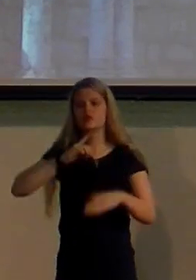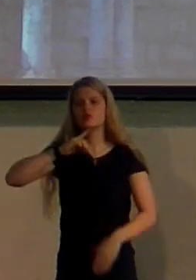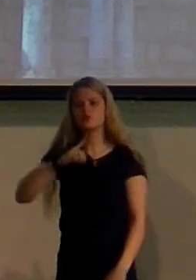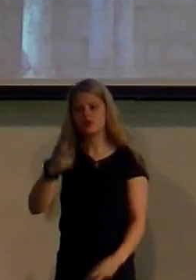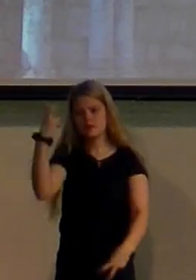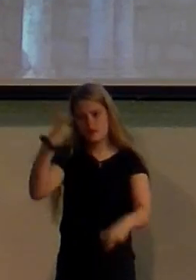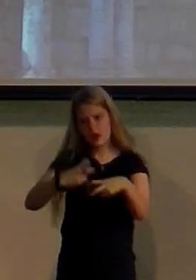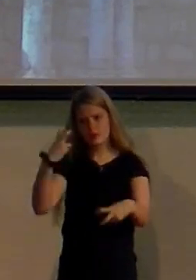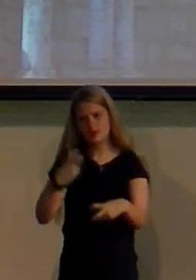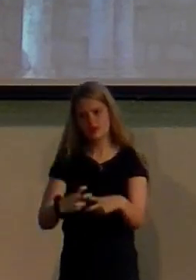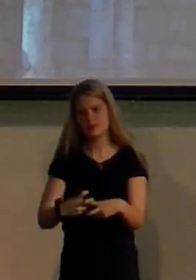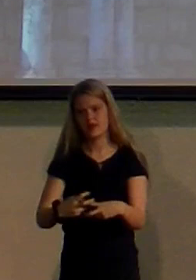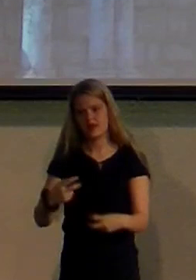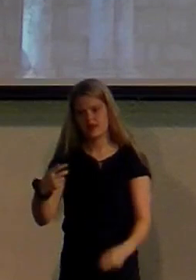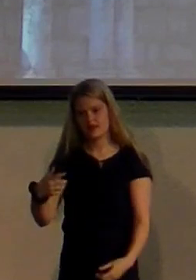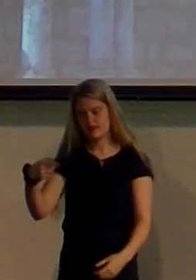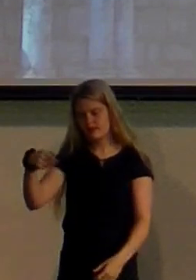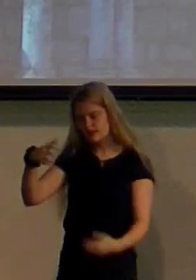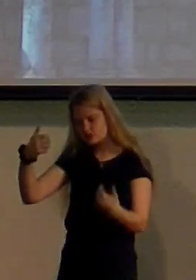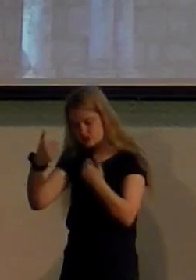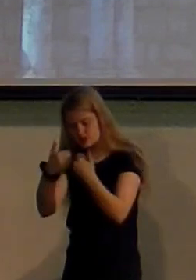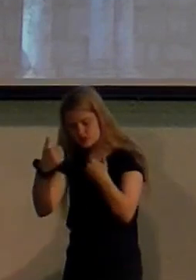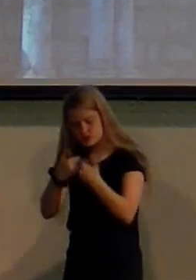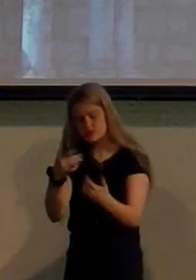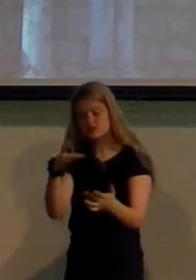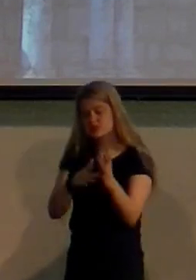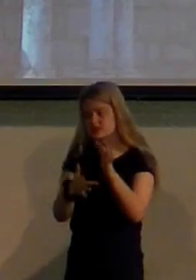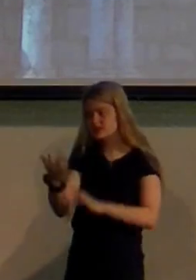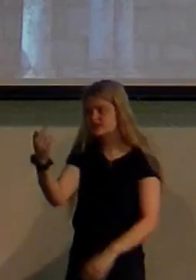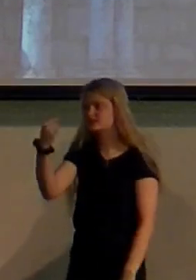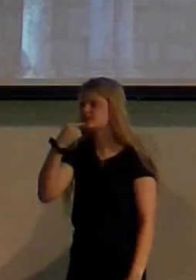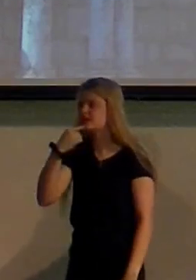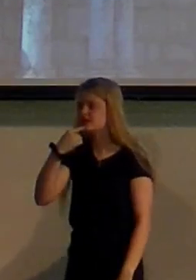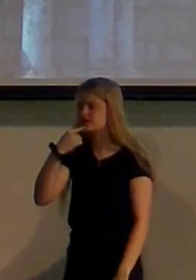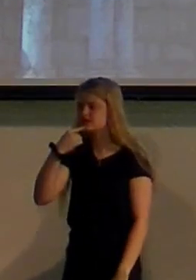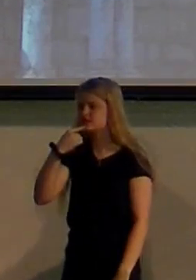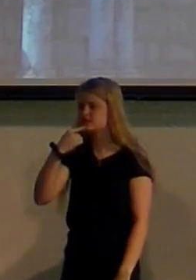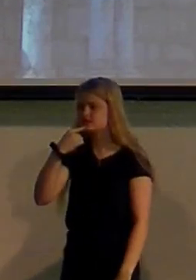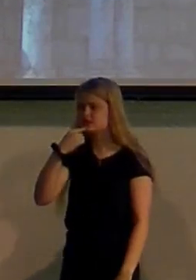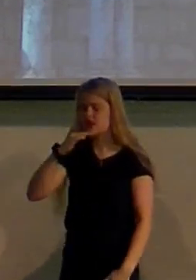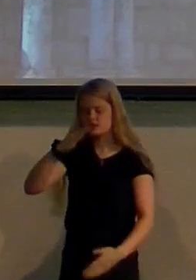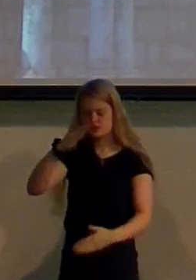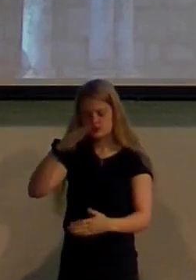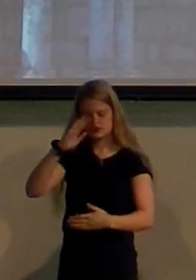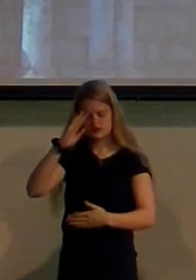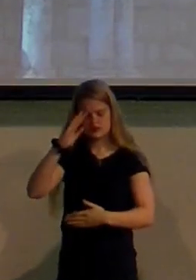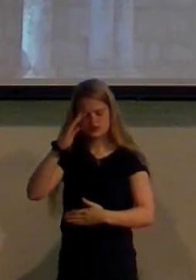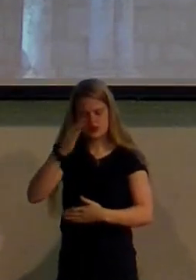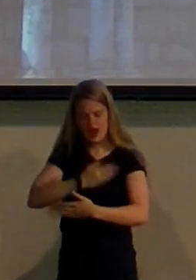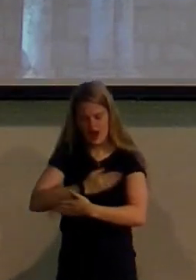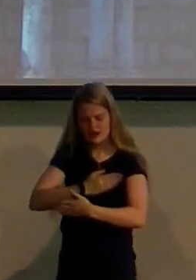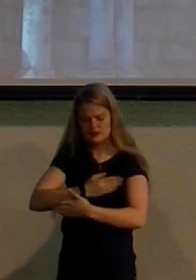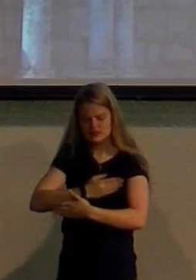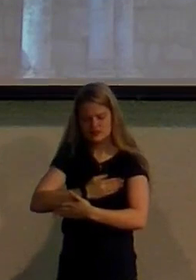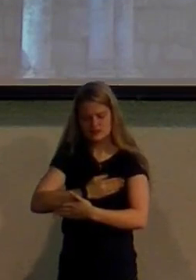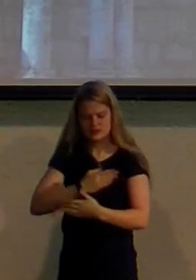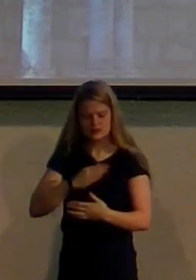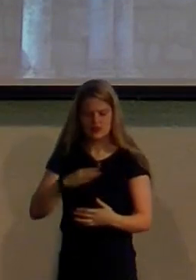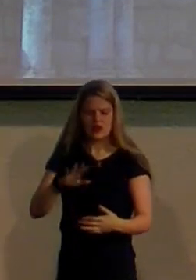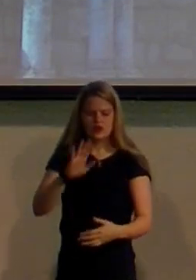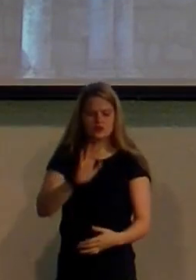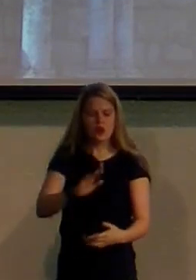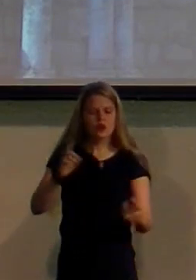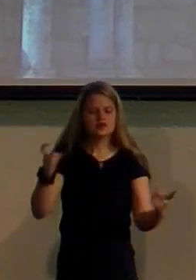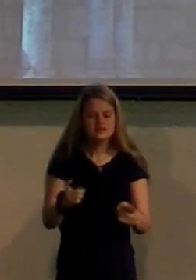They challenge him when Jesus says, "Son," there's relationship. "Son, your sins are